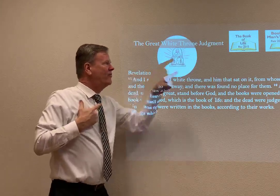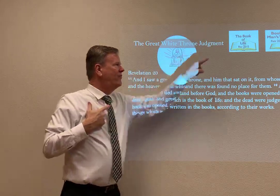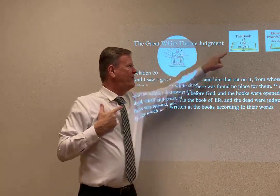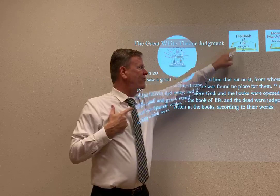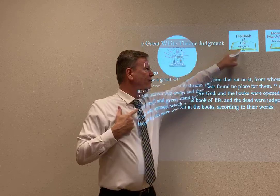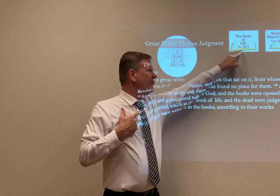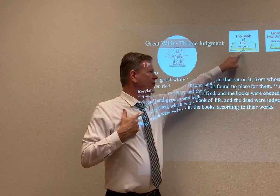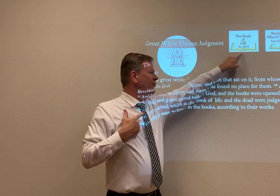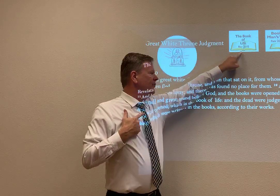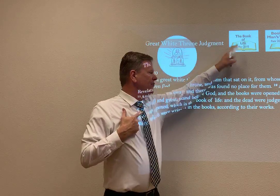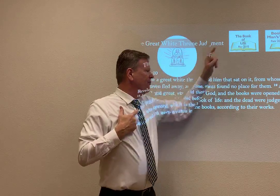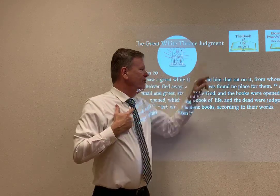Life.